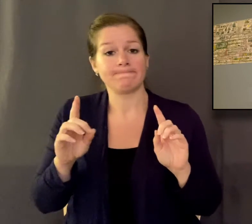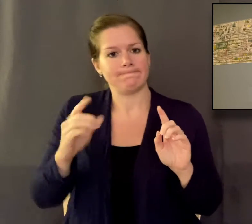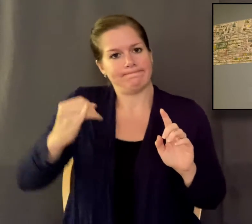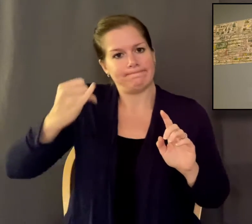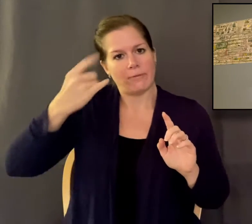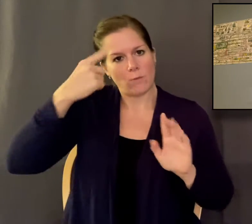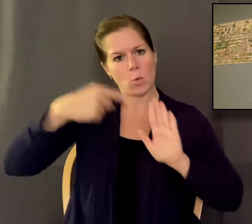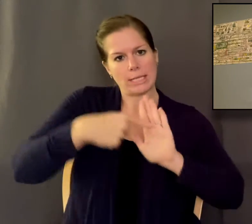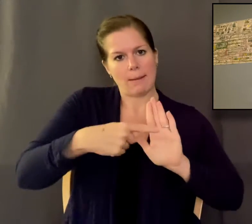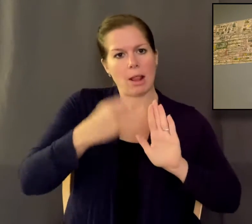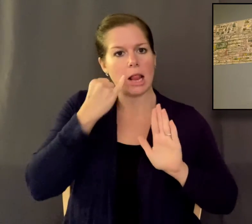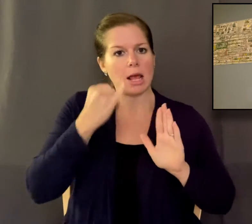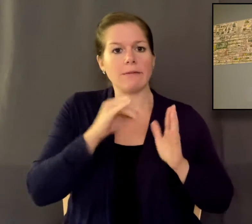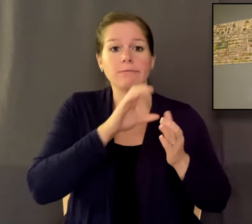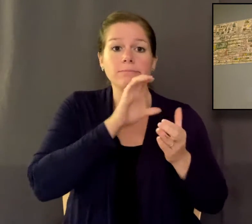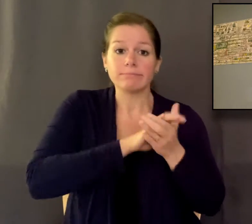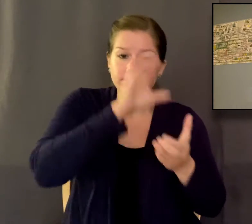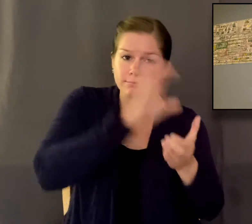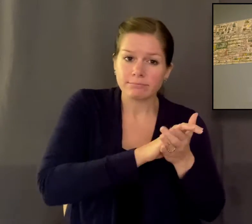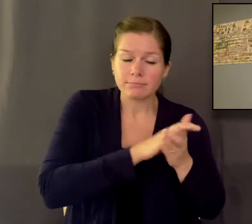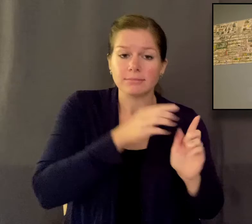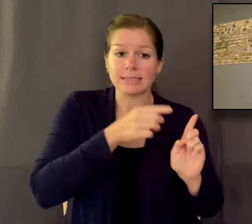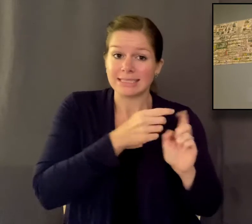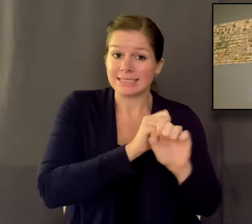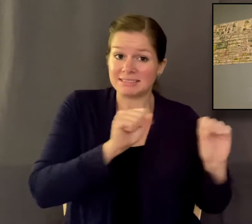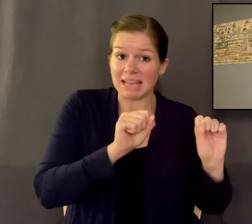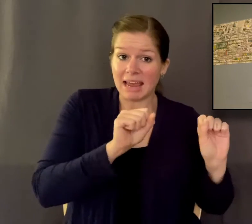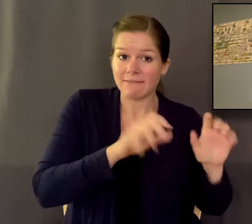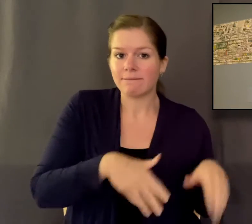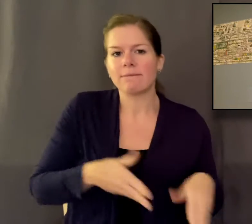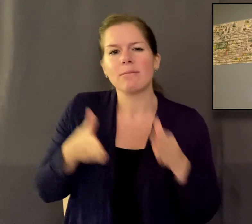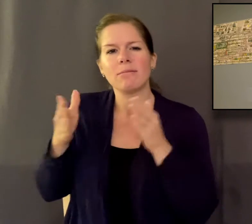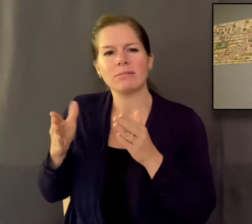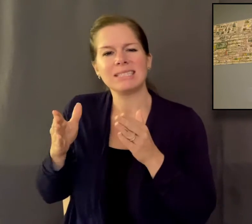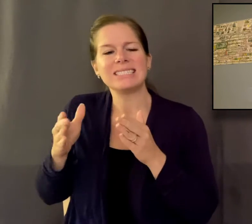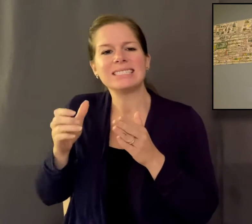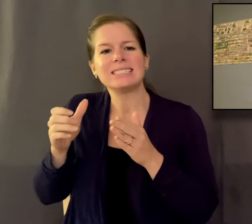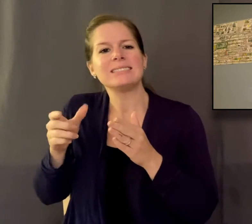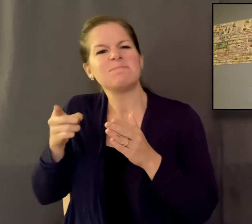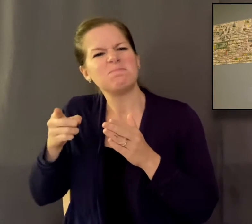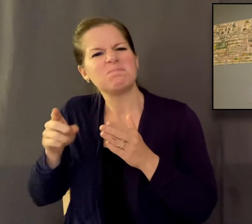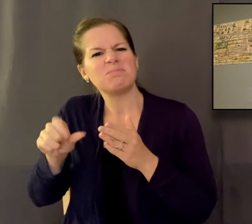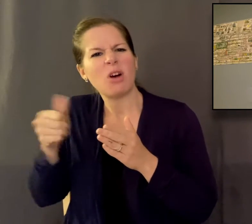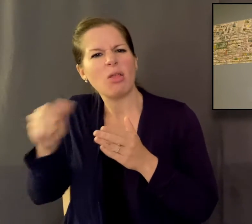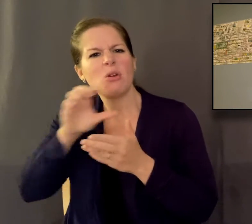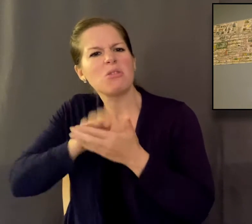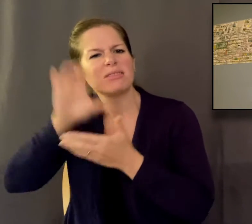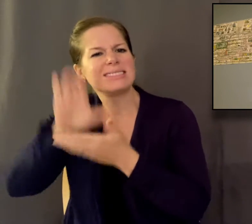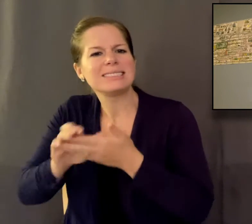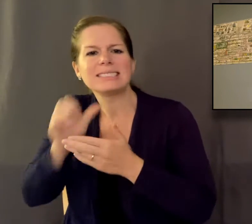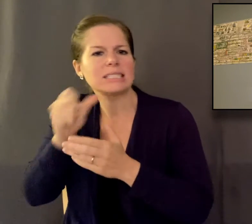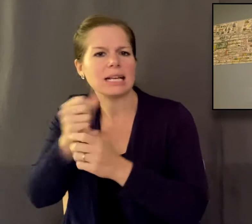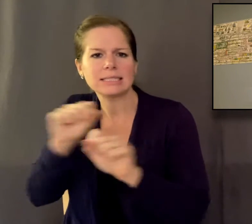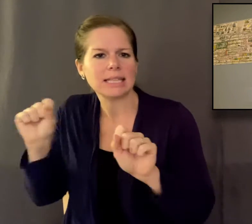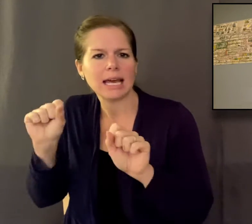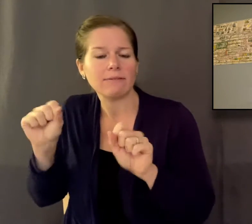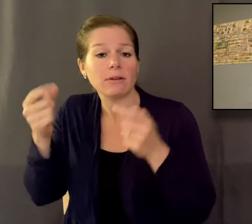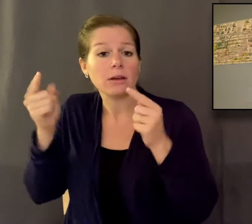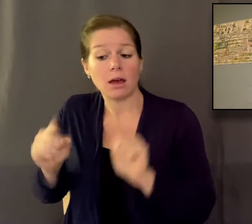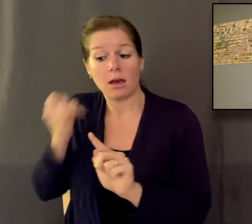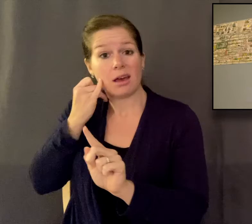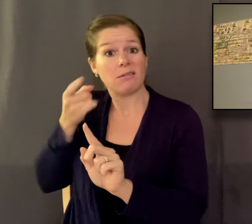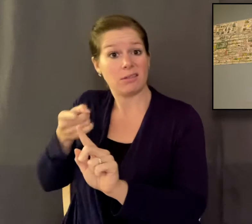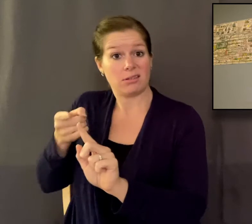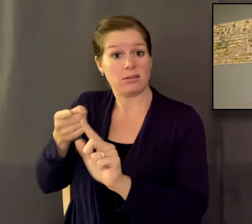if you marry an unbeliever and then after a time that unbeliever decides they don't want to stay with you anymore and they leave, then